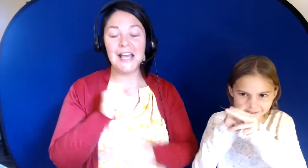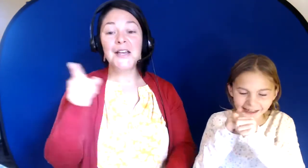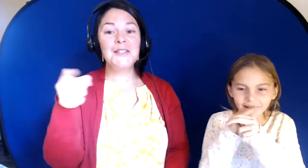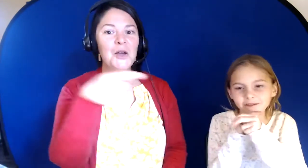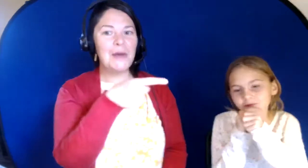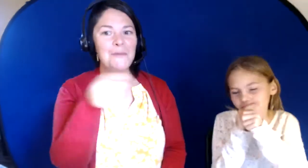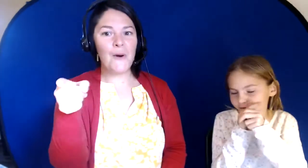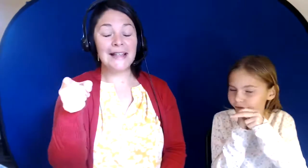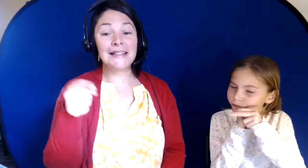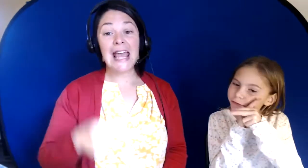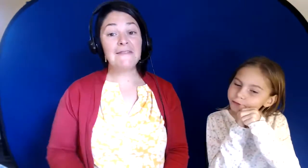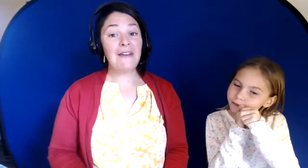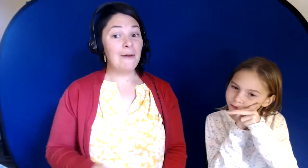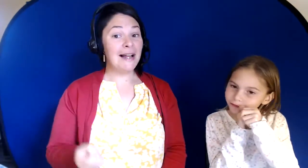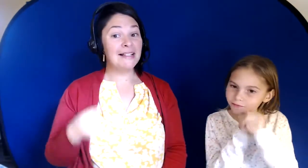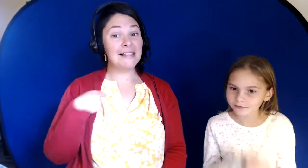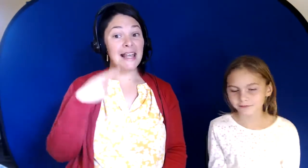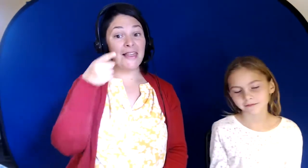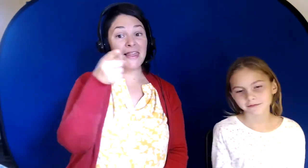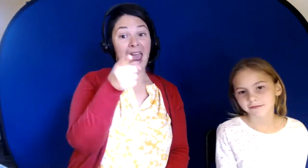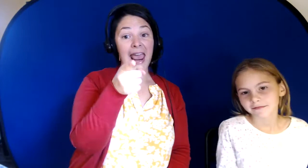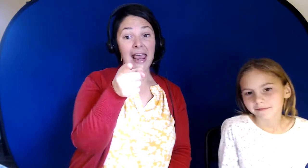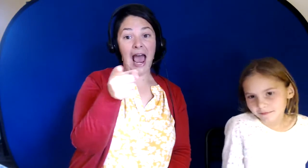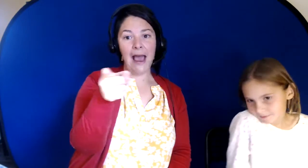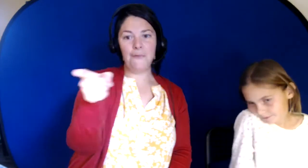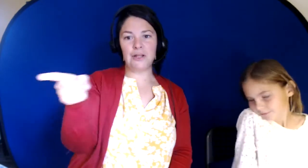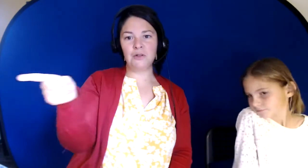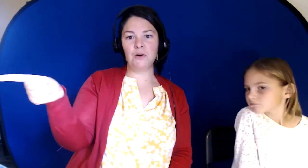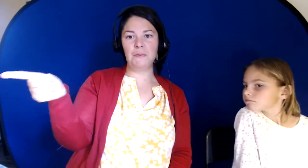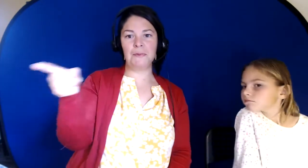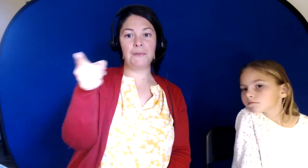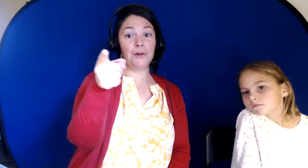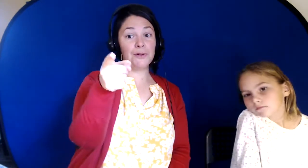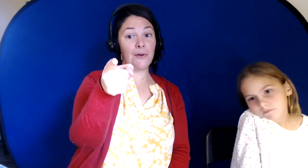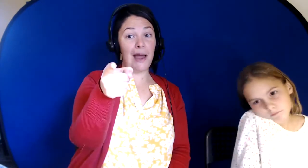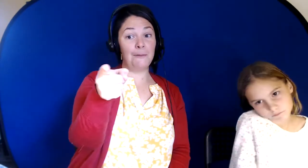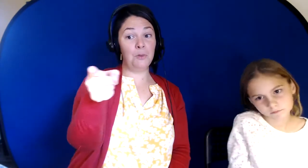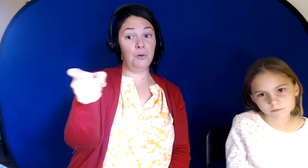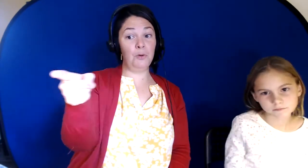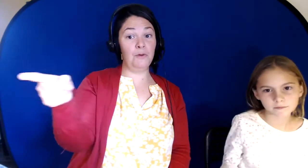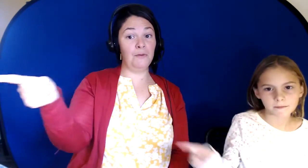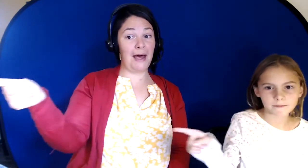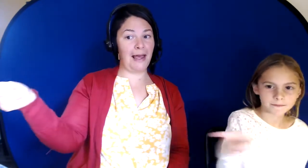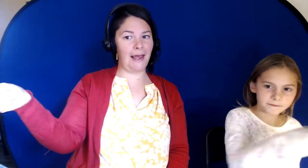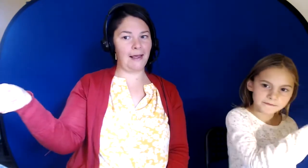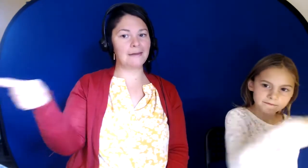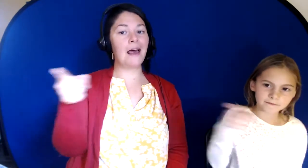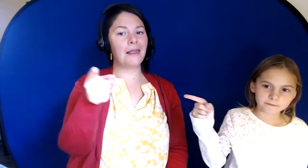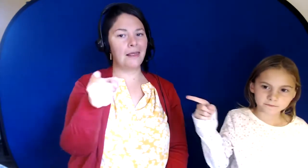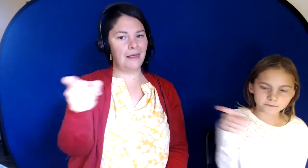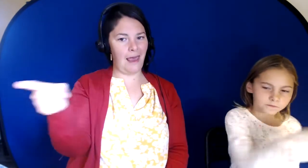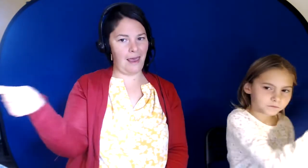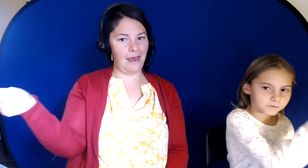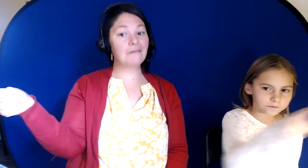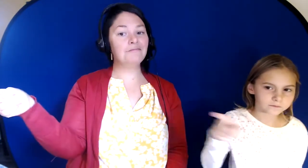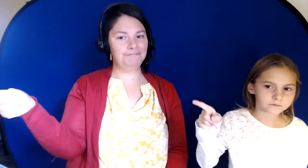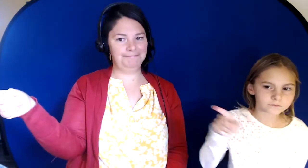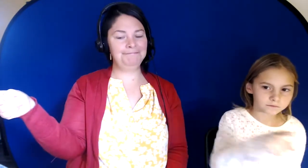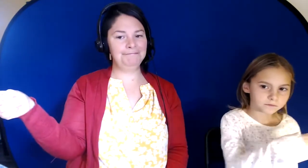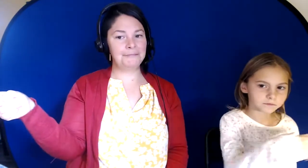So we point. If I wanted to say they, I point to a group of people. So I move my hand. They. hmm